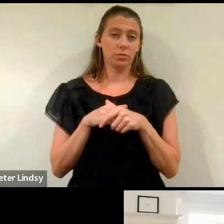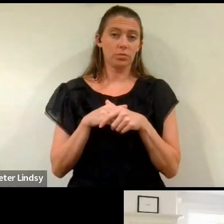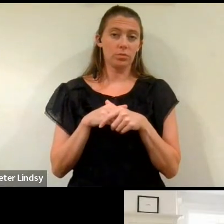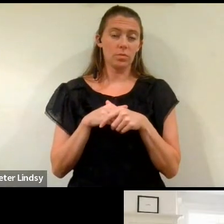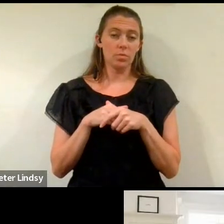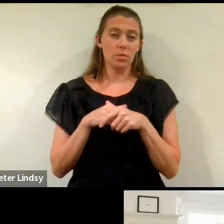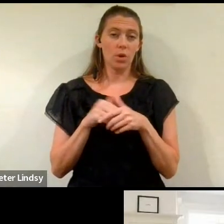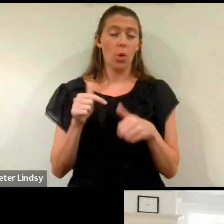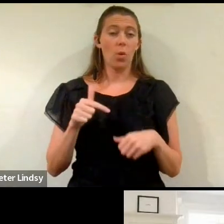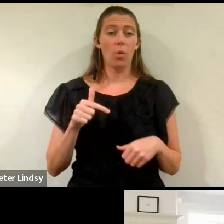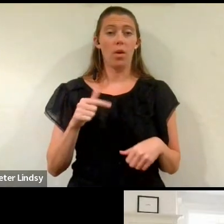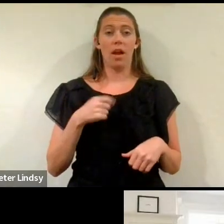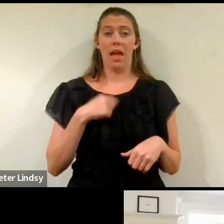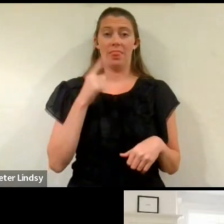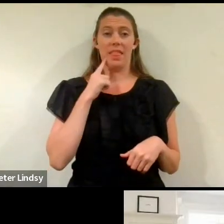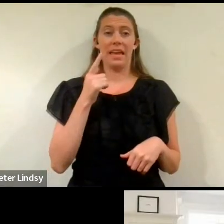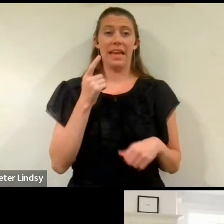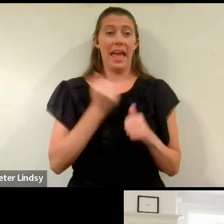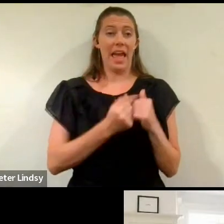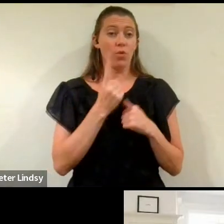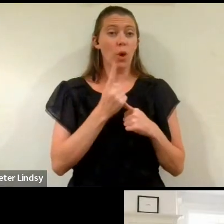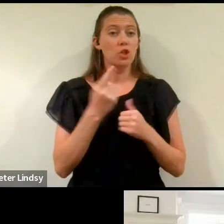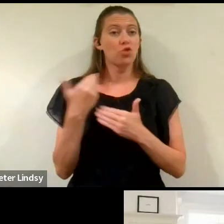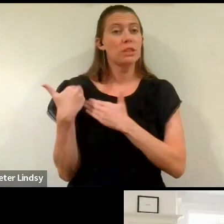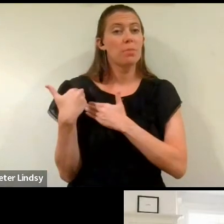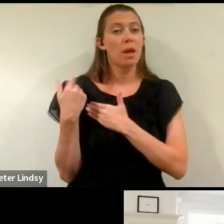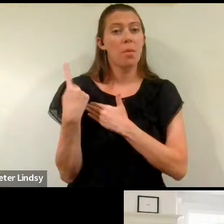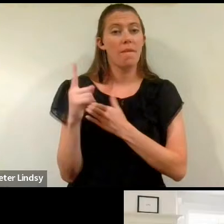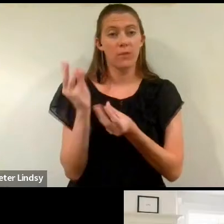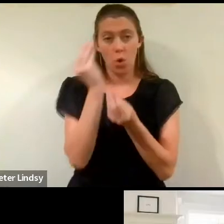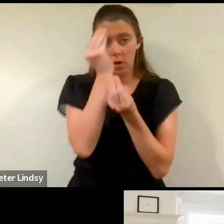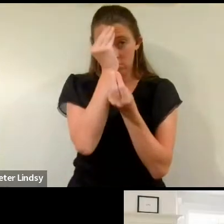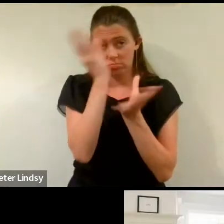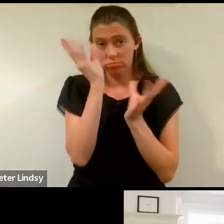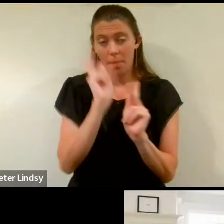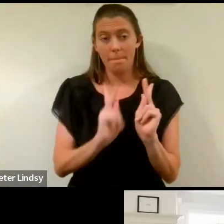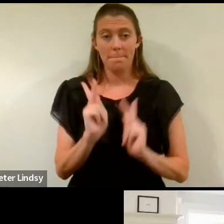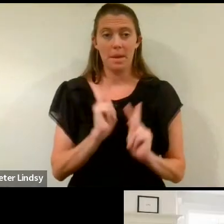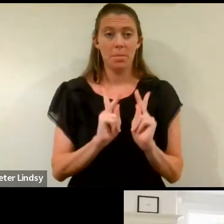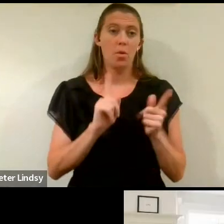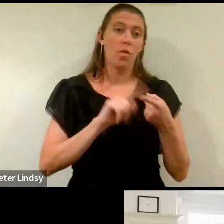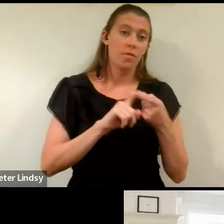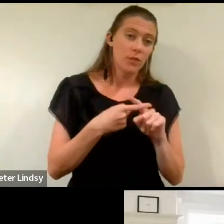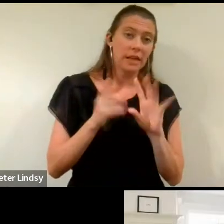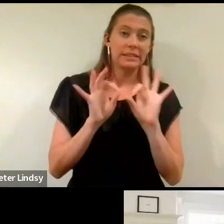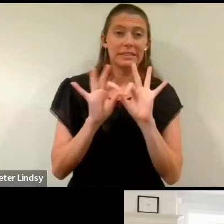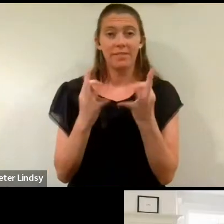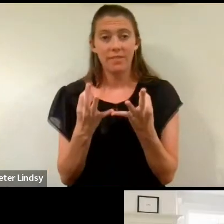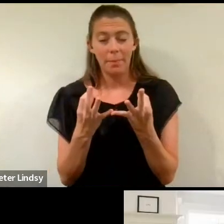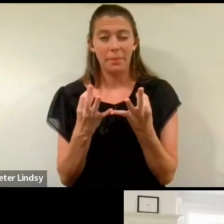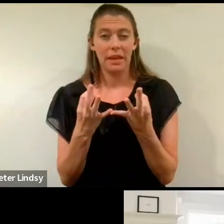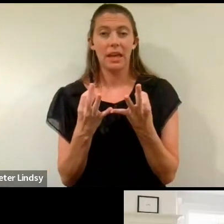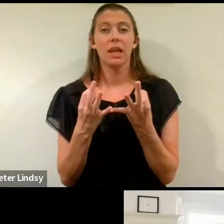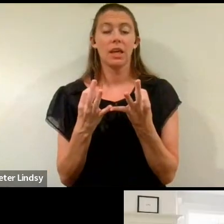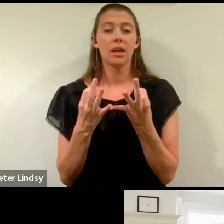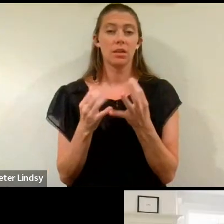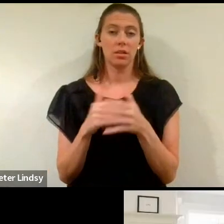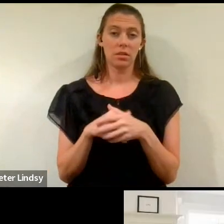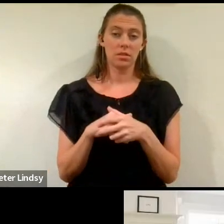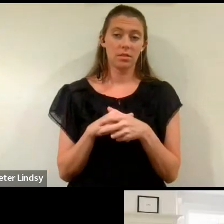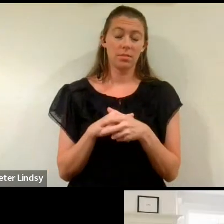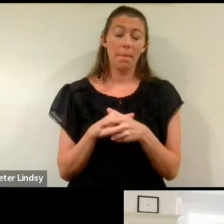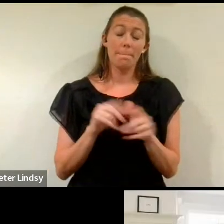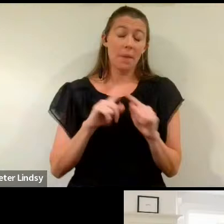getting these out, that'll be really helpful. I think it's the only way we're going to make a dent in this particular, it's a real challenge